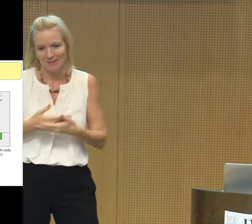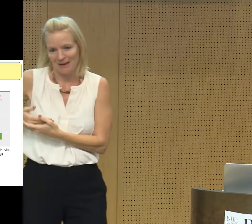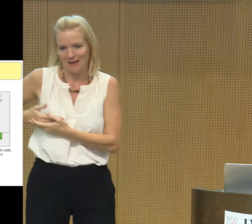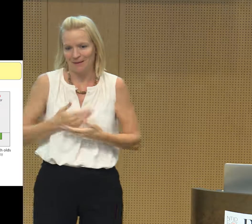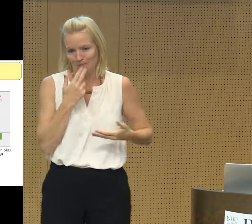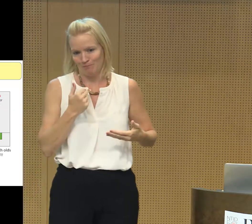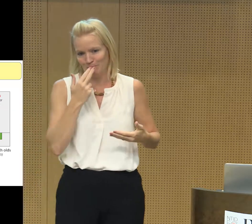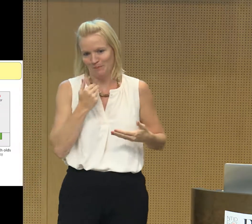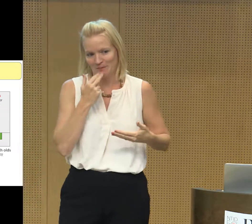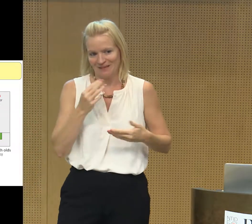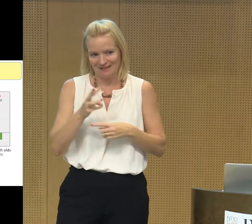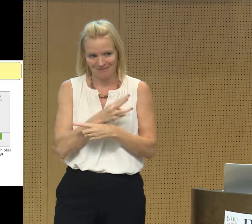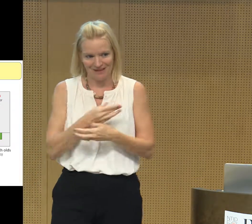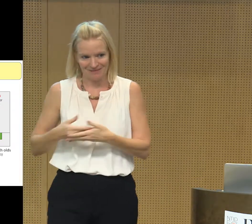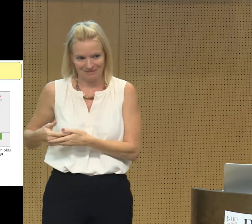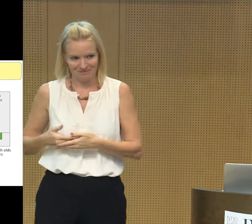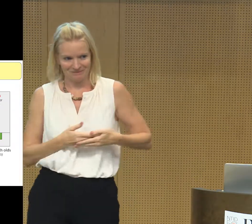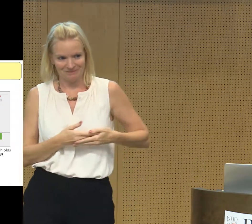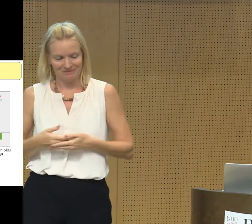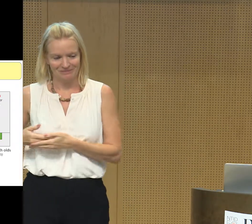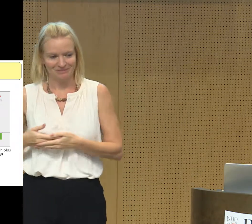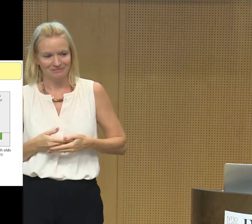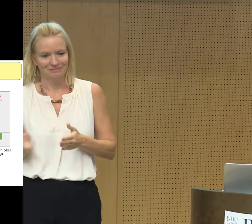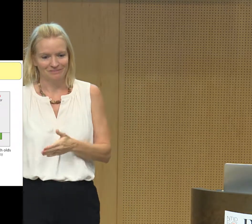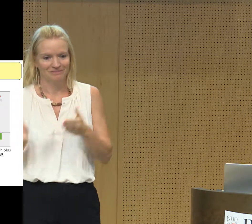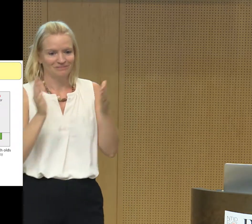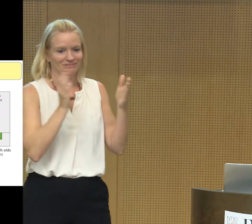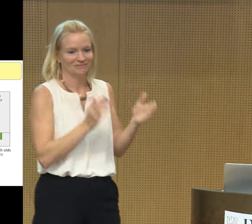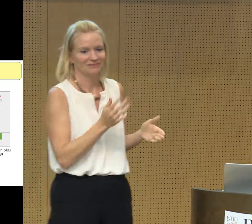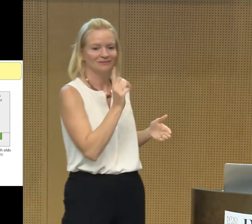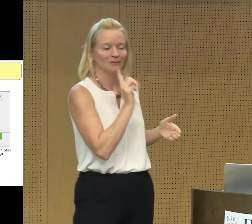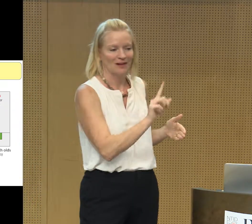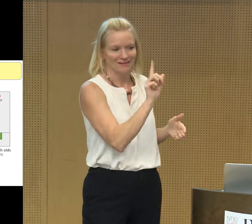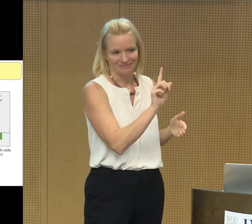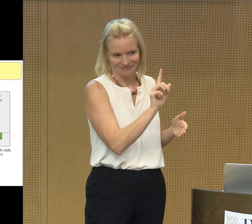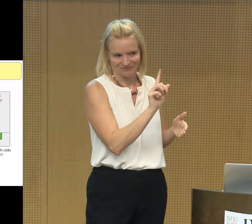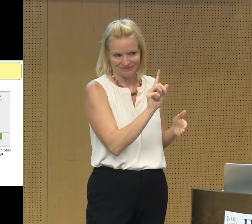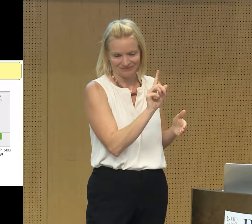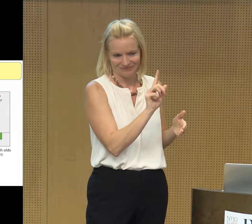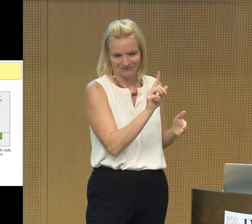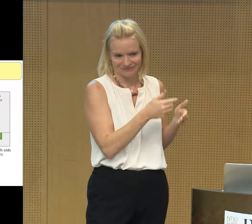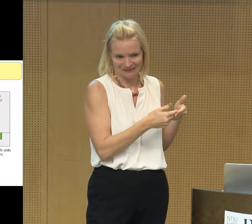We had babies who were 6 months old, and then a group of babies who were a year old.